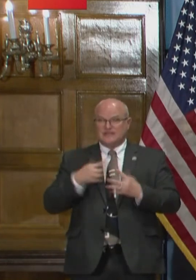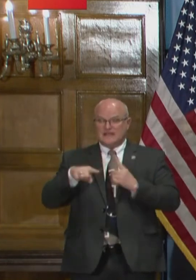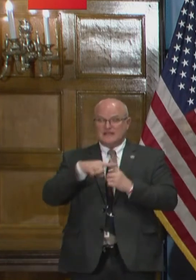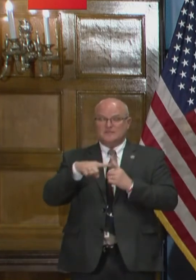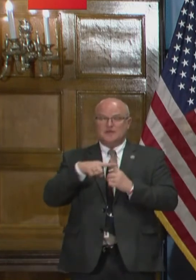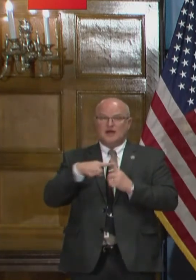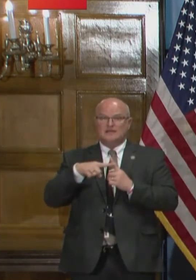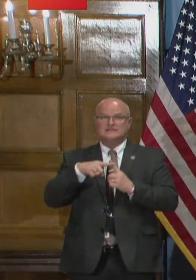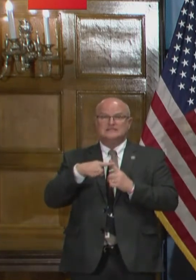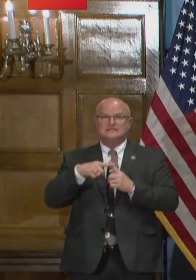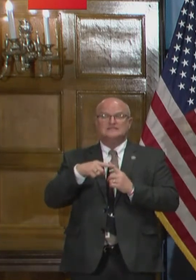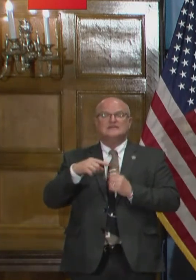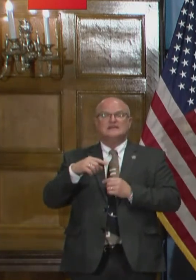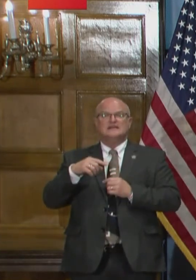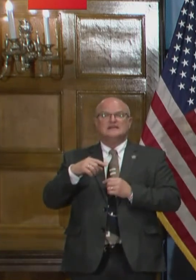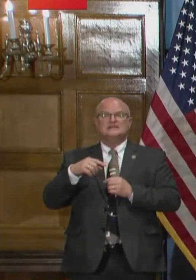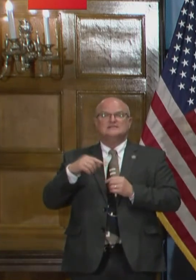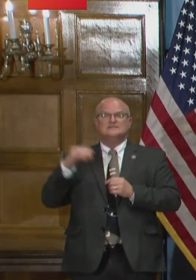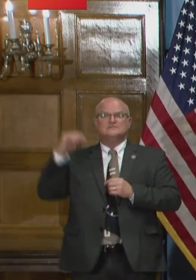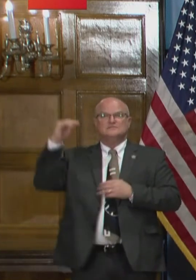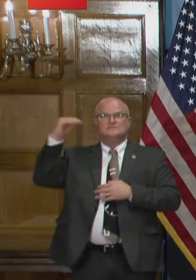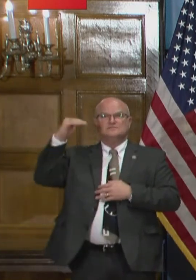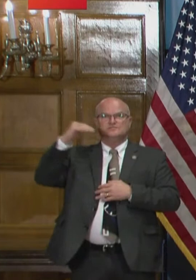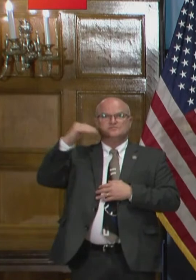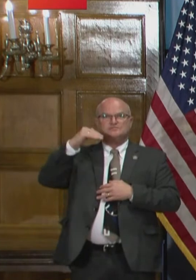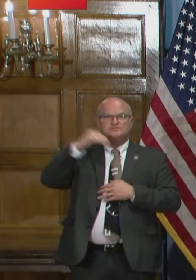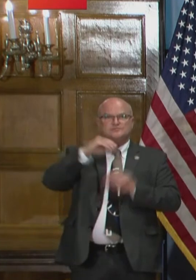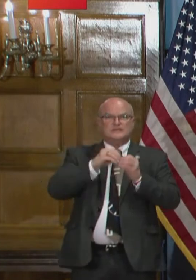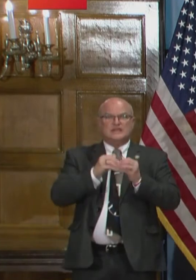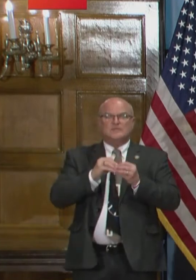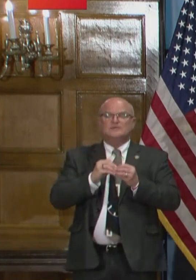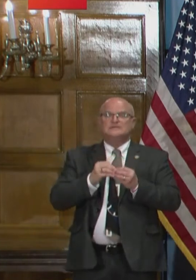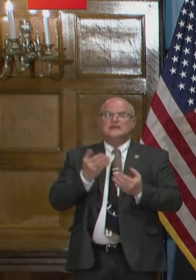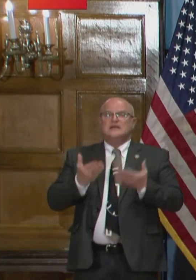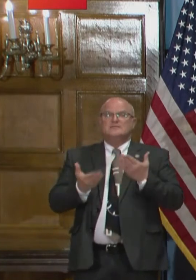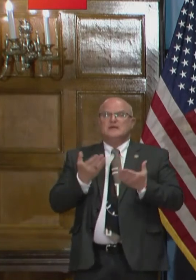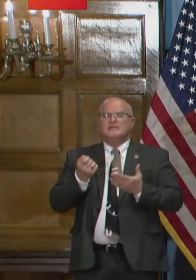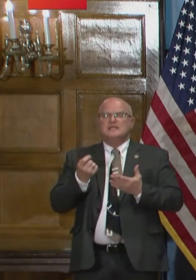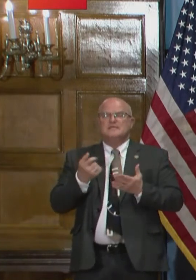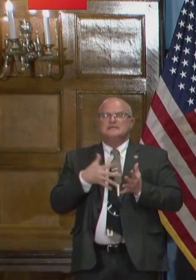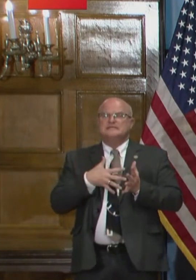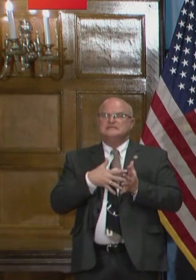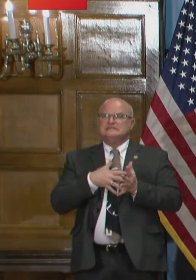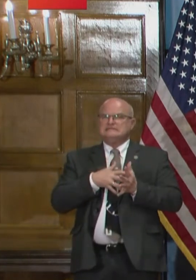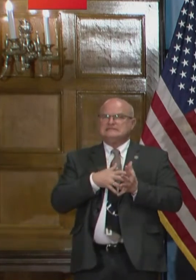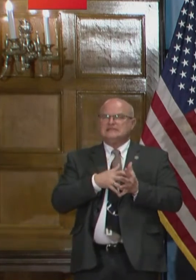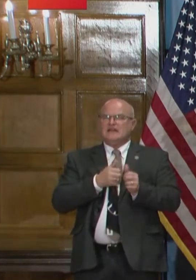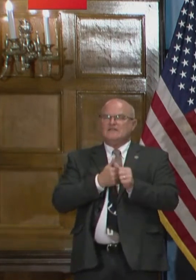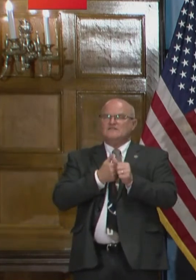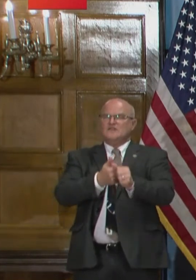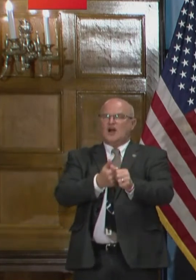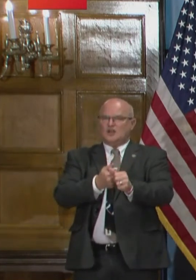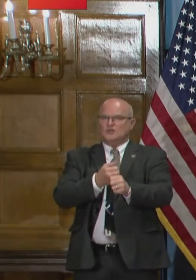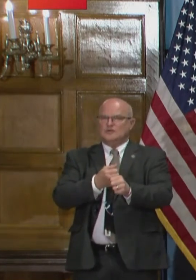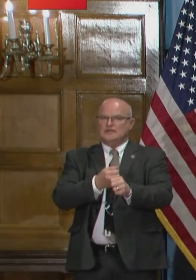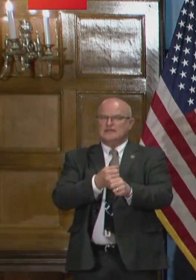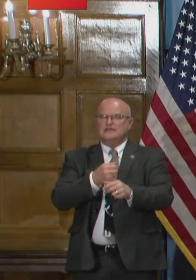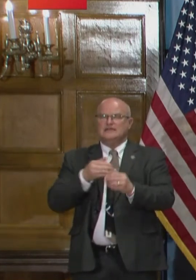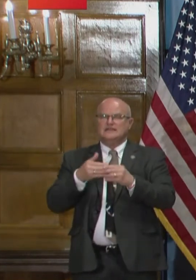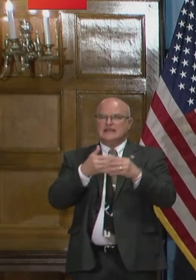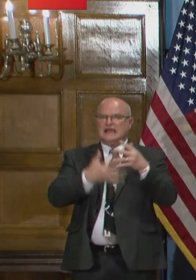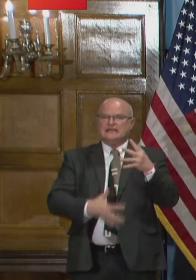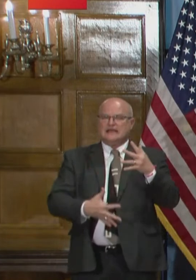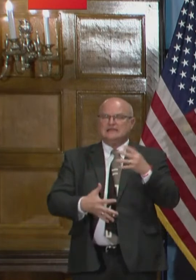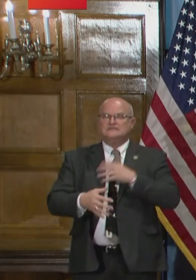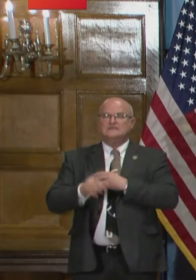seeing, it could be easy to get a little lax in following our precautions. One thing we